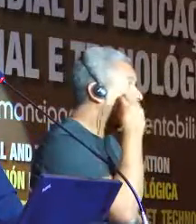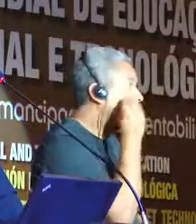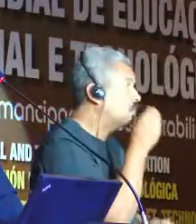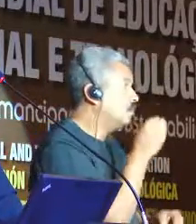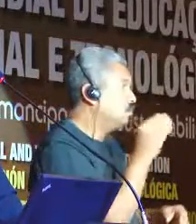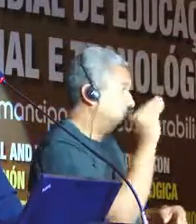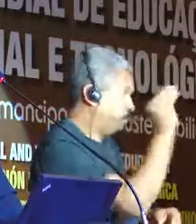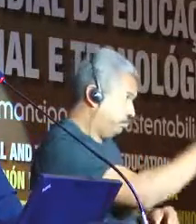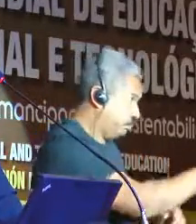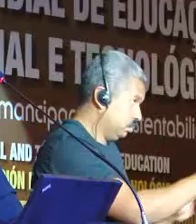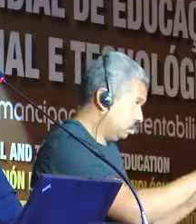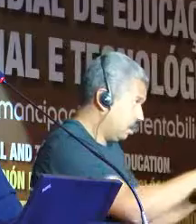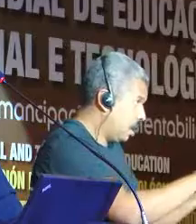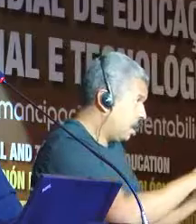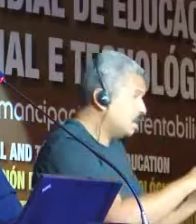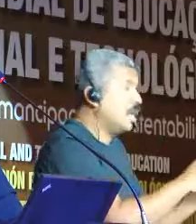multimillionaire